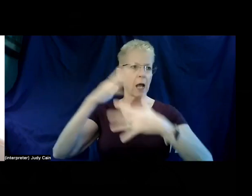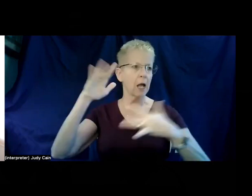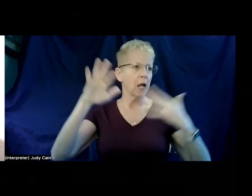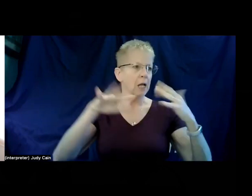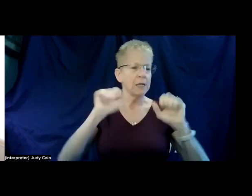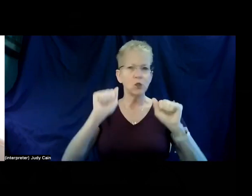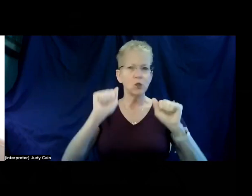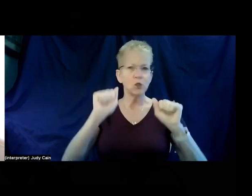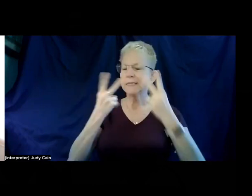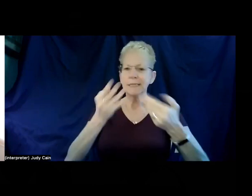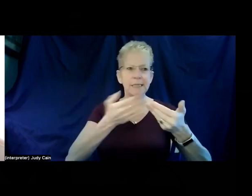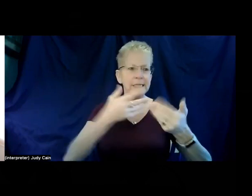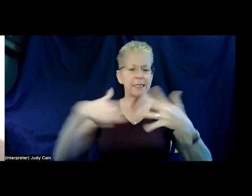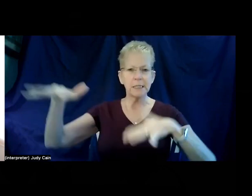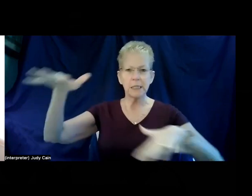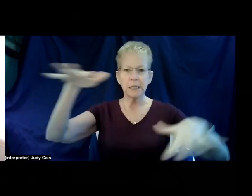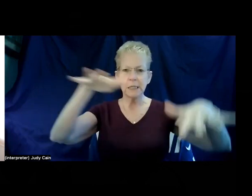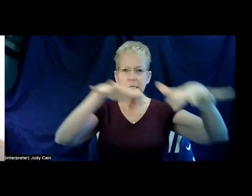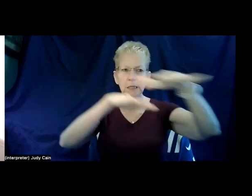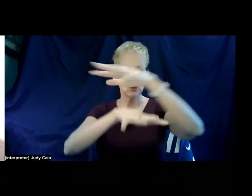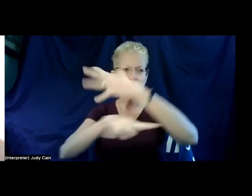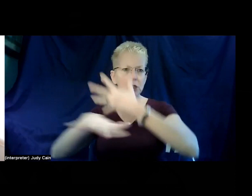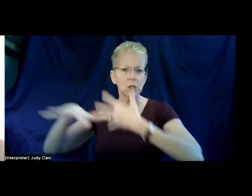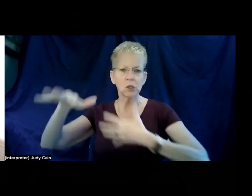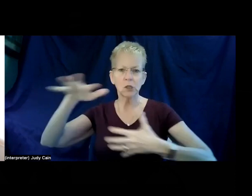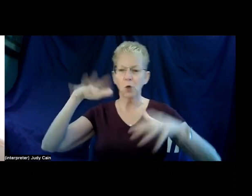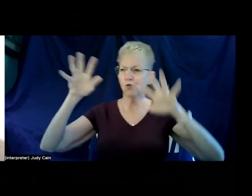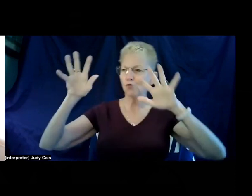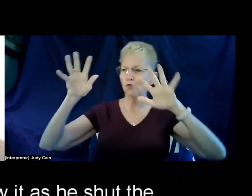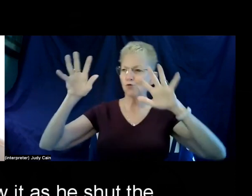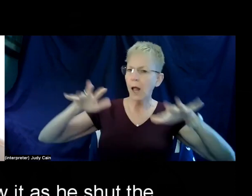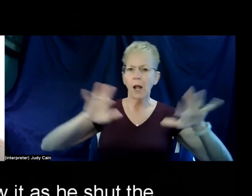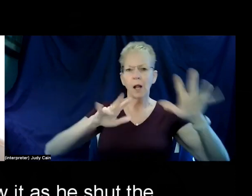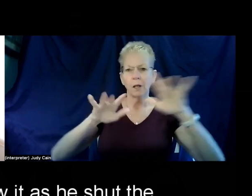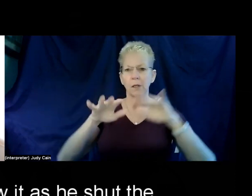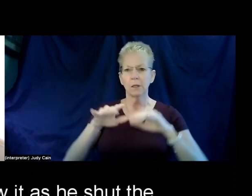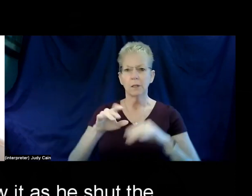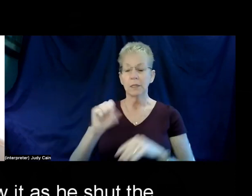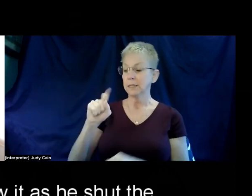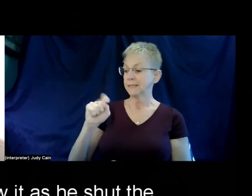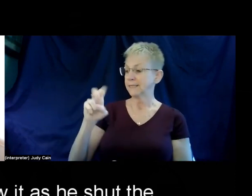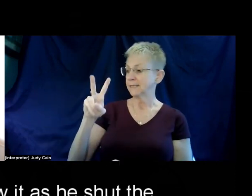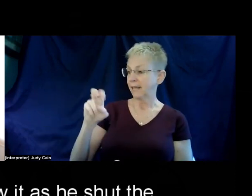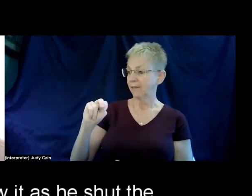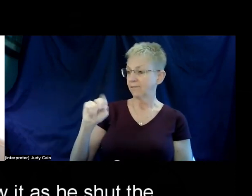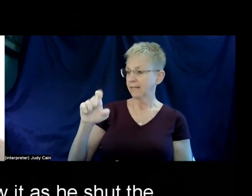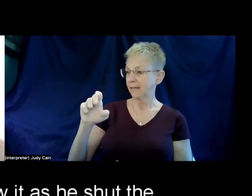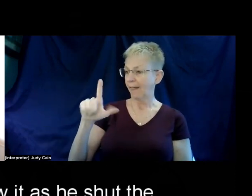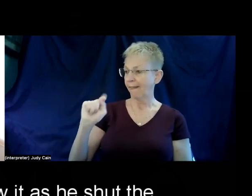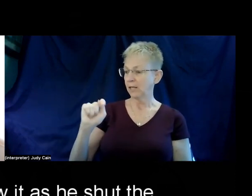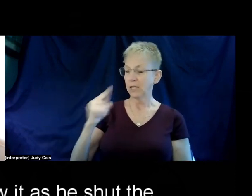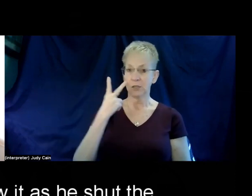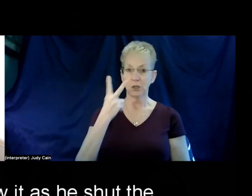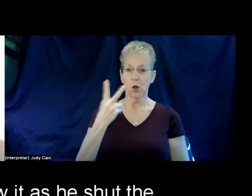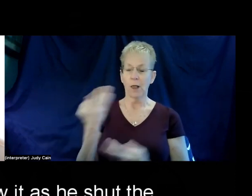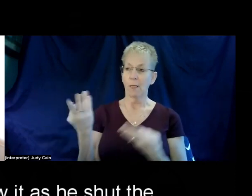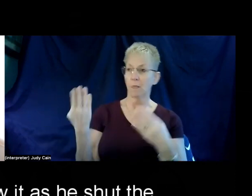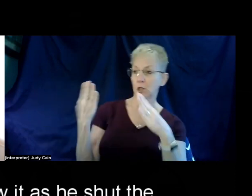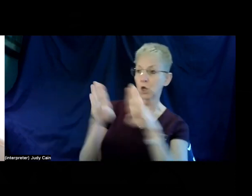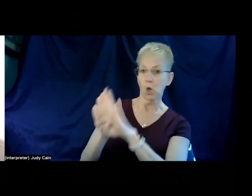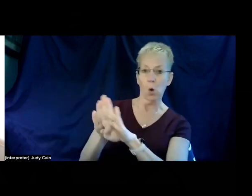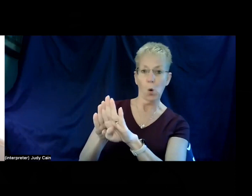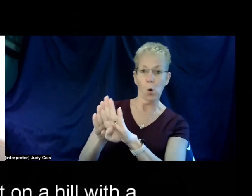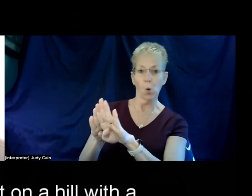the swirling low clouds and pelting rain. Stephen Elliott saw it as he shut the door behind him and made for his